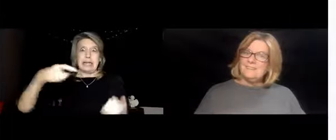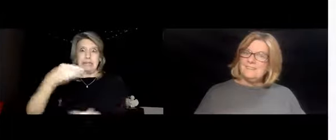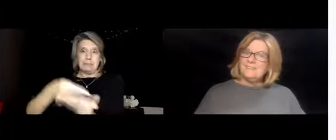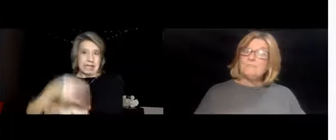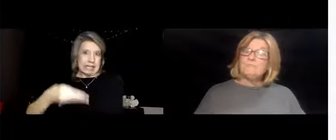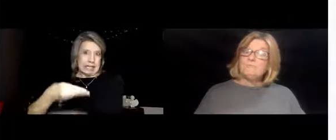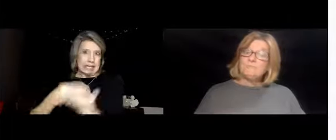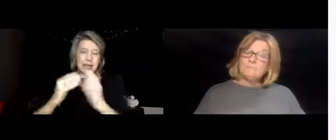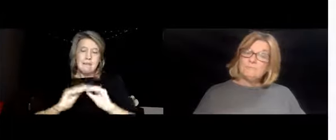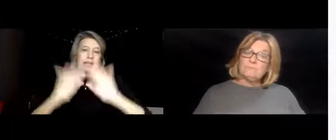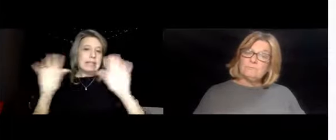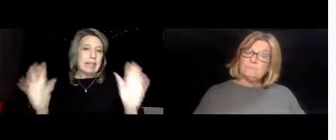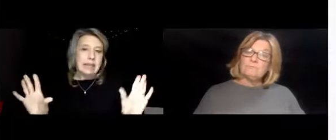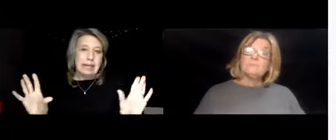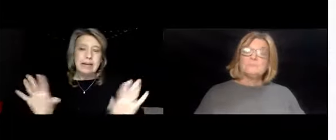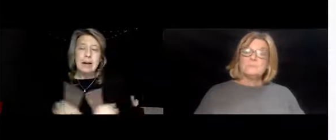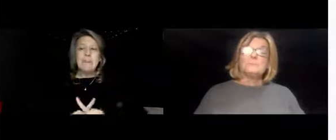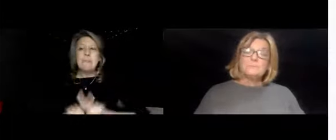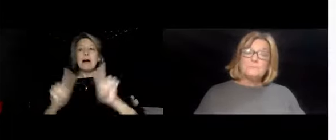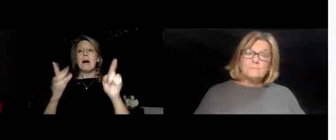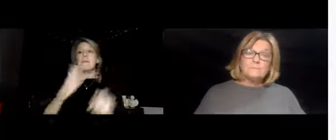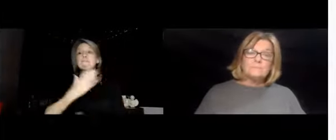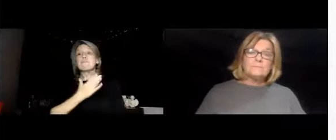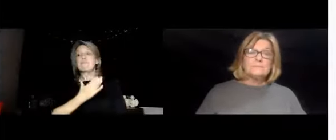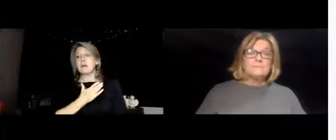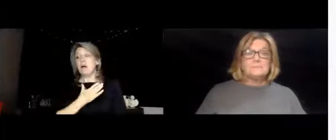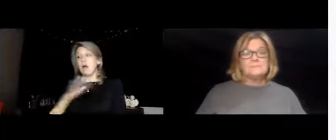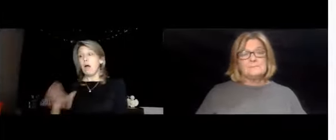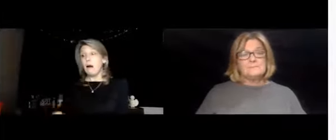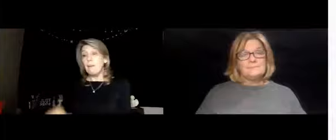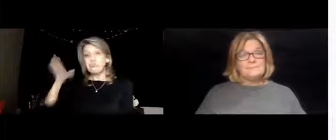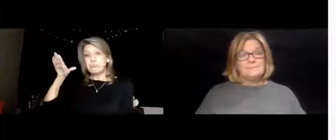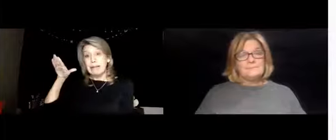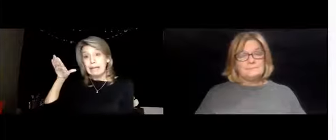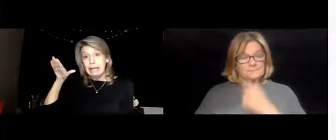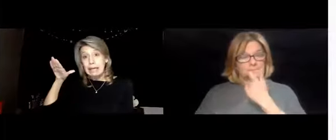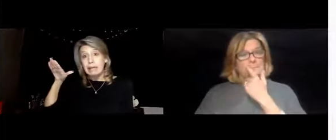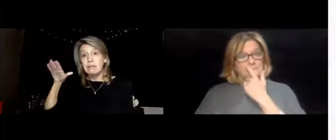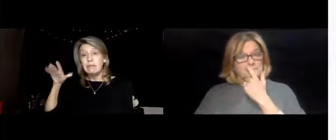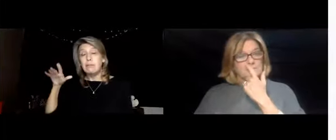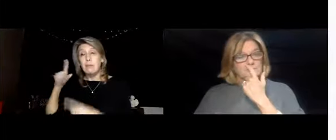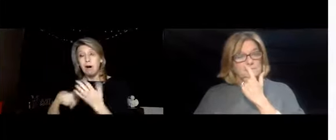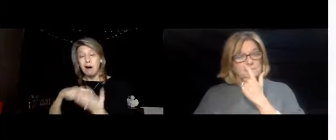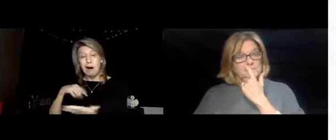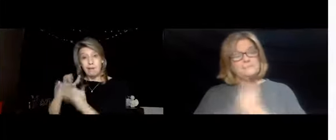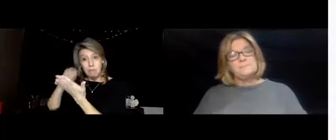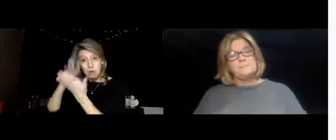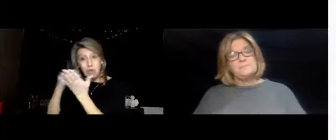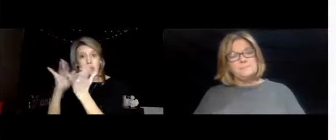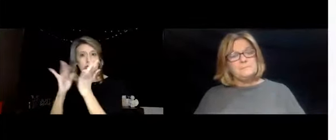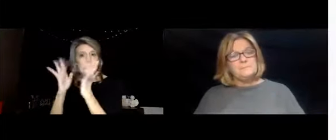nowadays everyone is in need of money, obviously. I mean, that's a given. But then in my